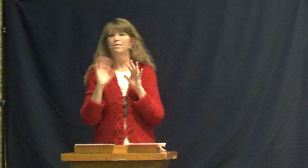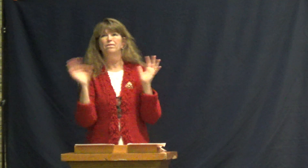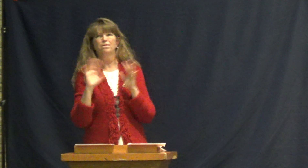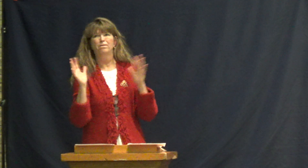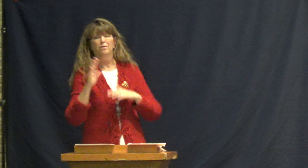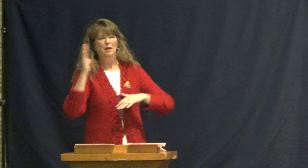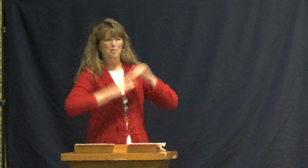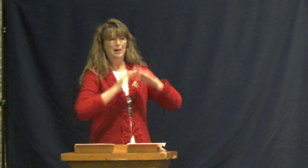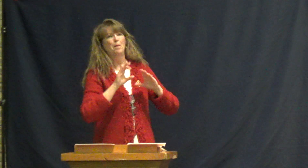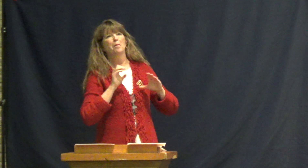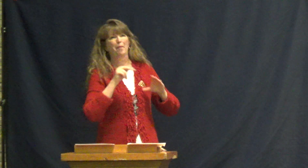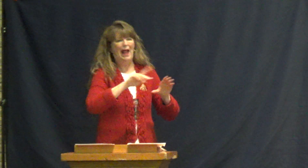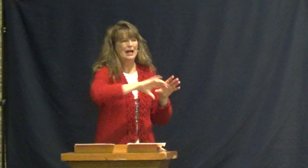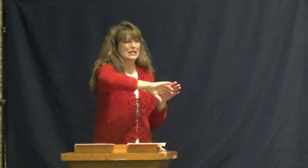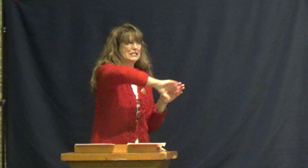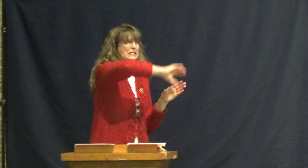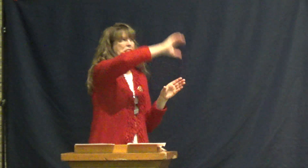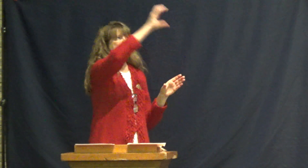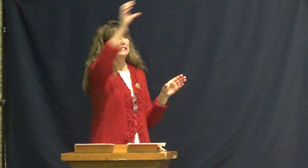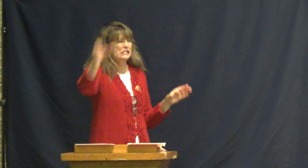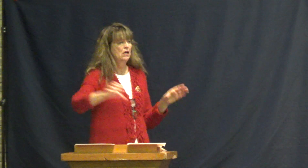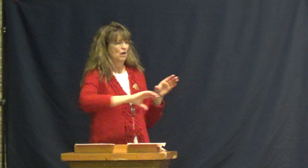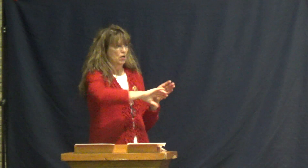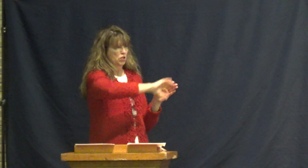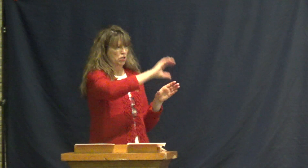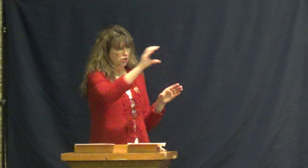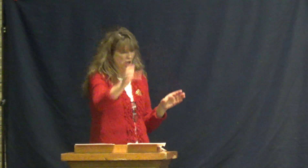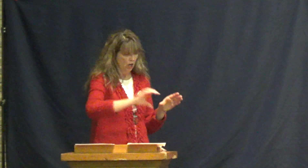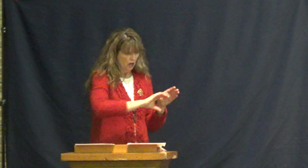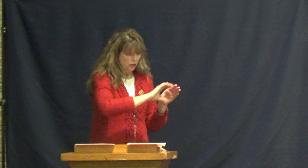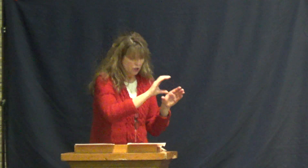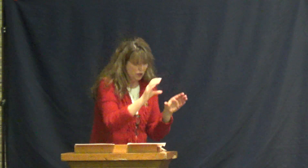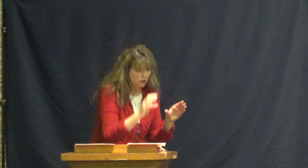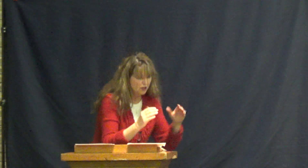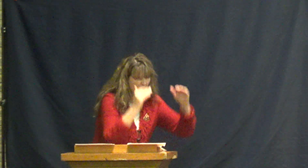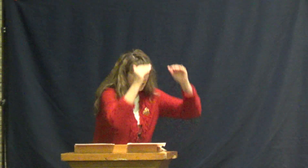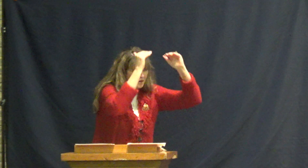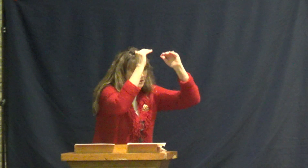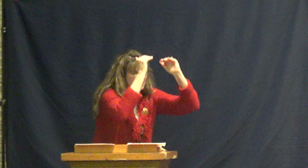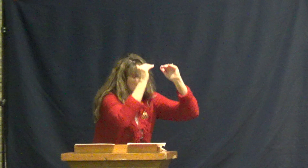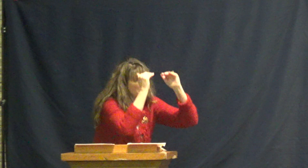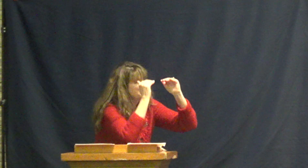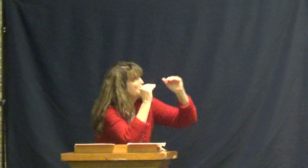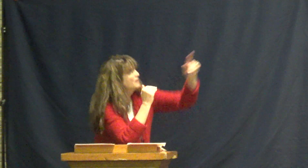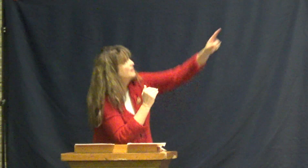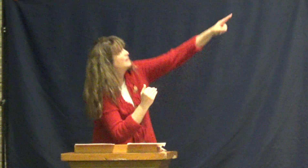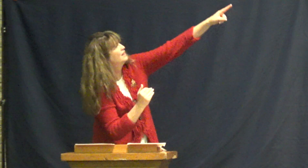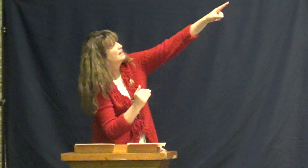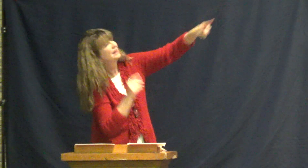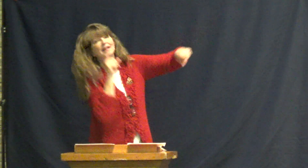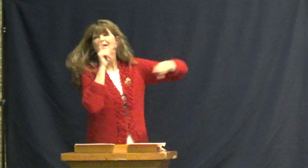to preserve it. And so instead of leaving those archways